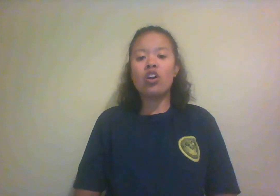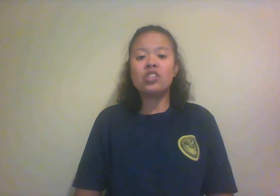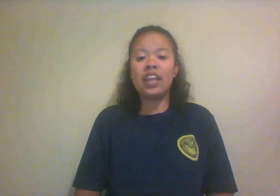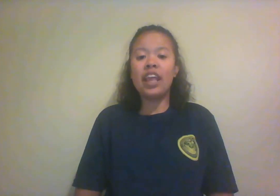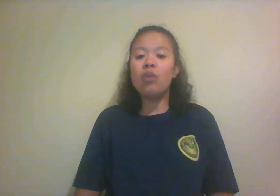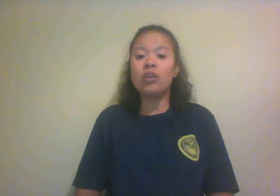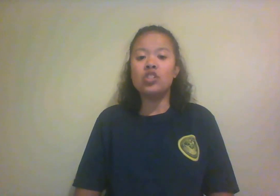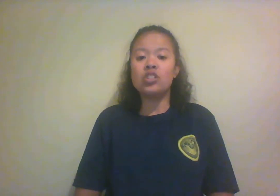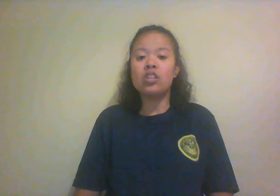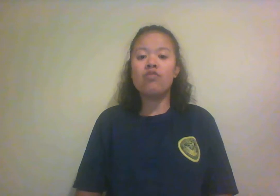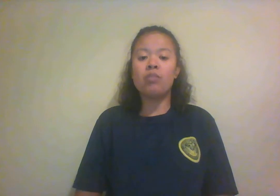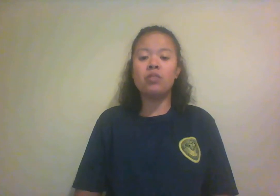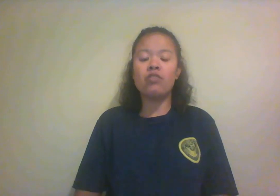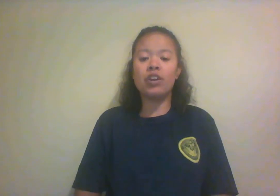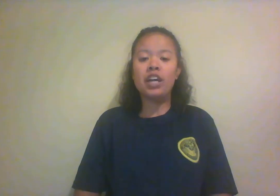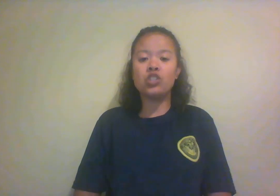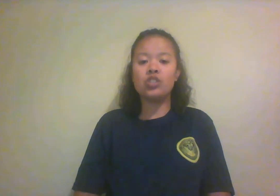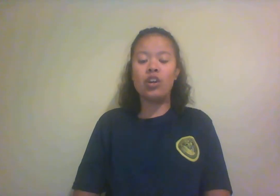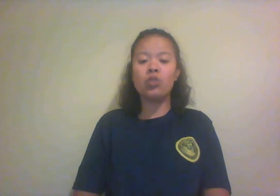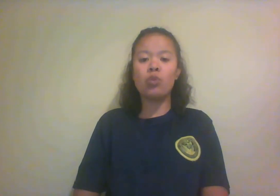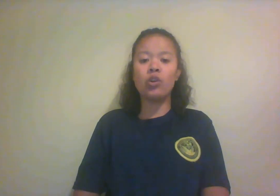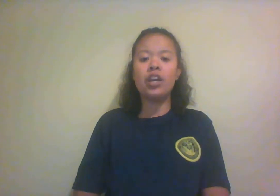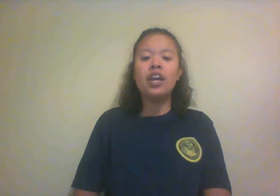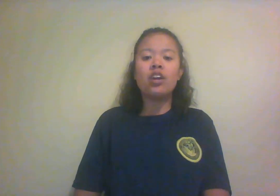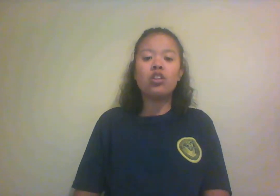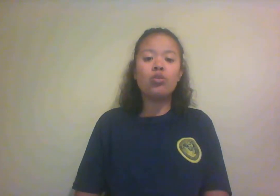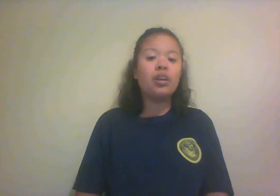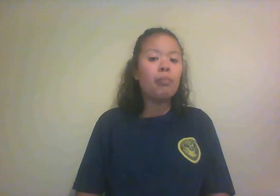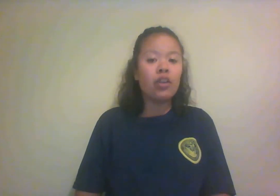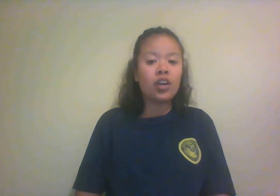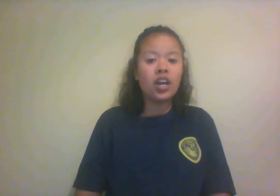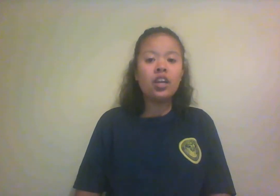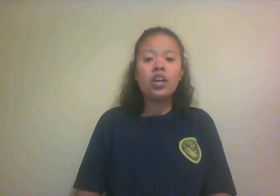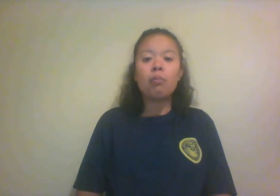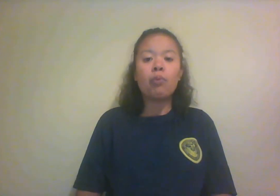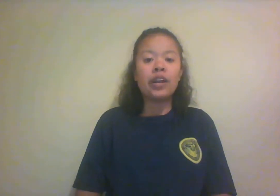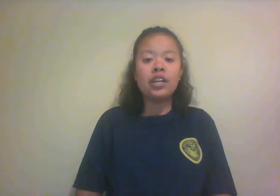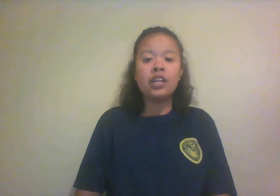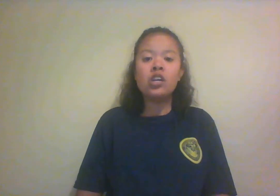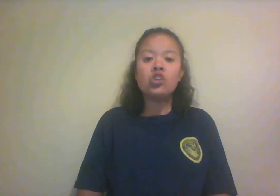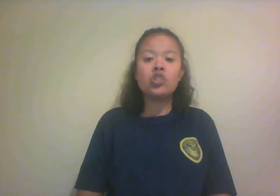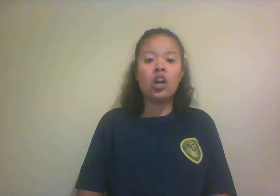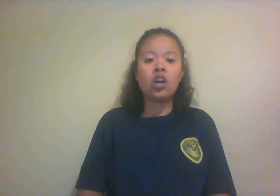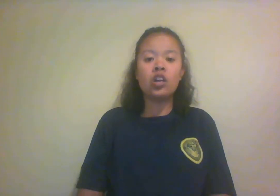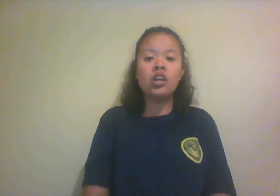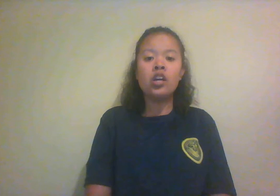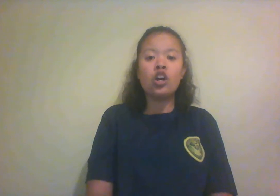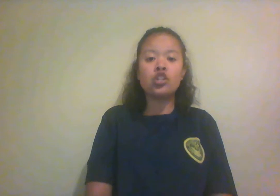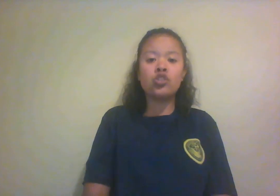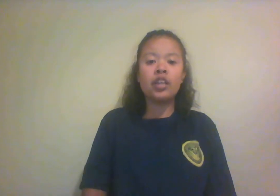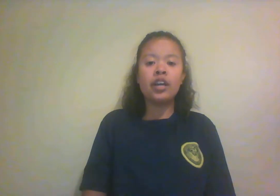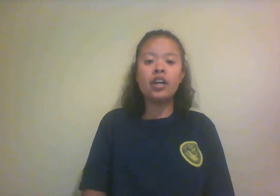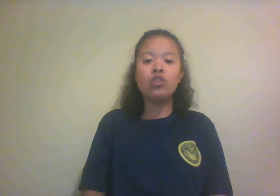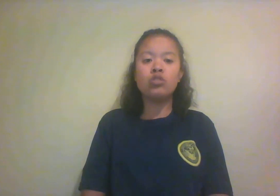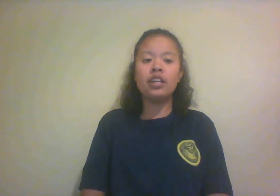sign languages from different countries around the world, including America, Britain, Sri Lanka, Australia, New